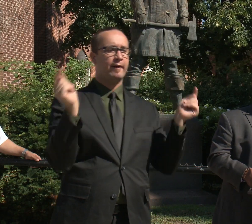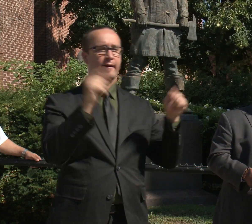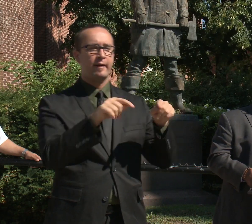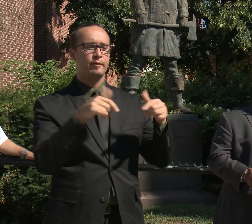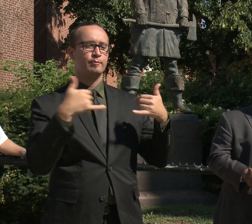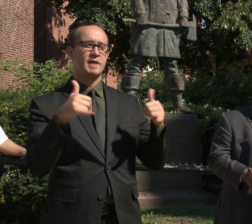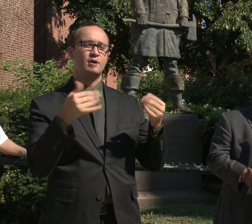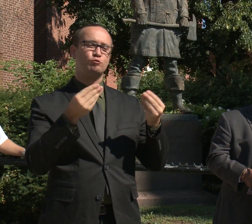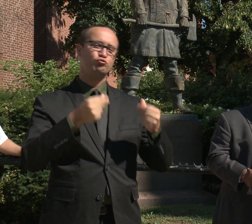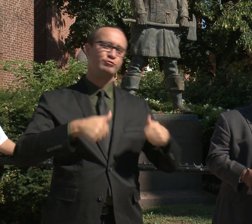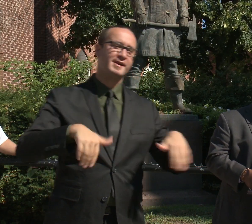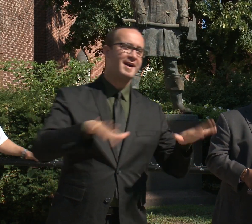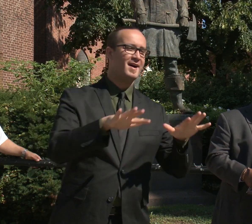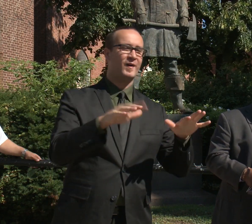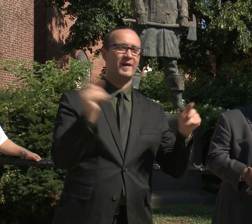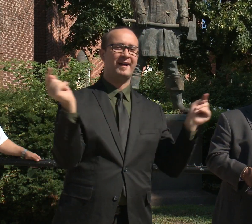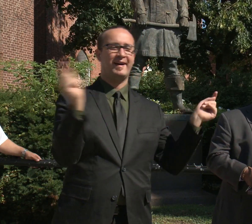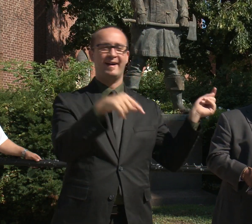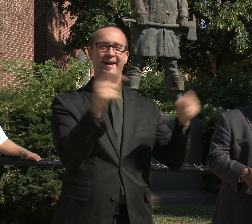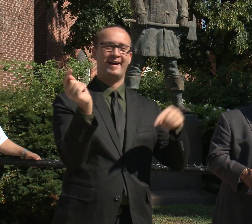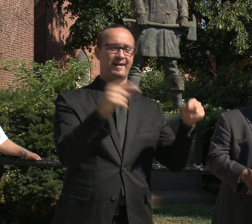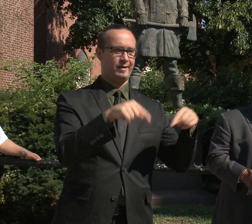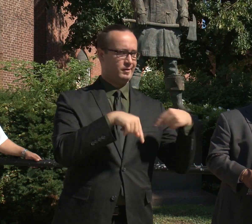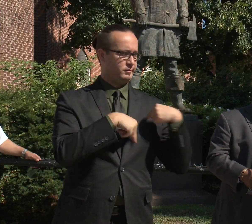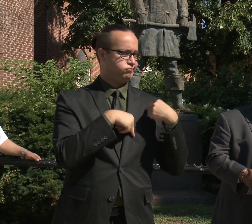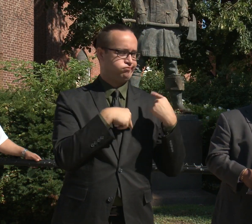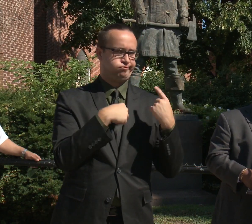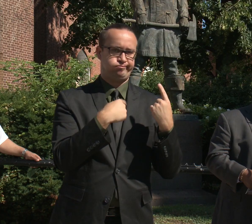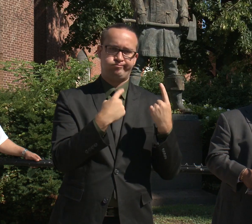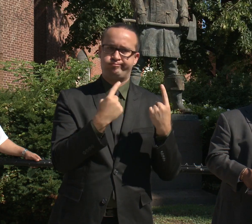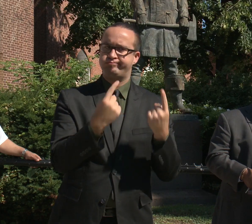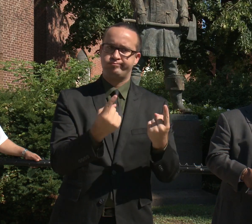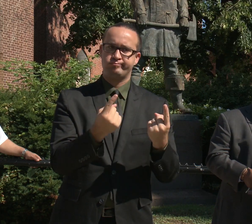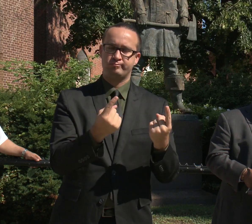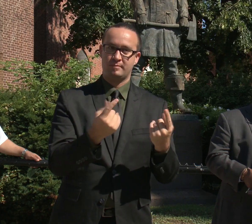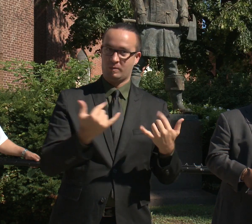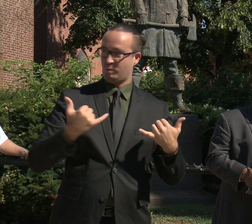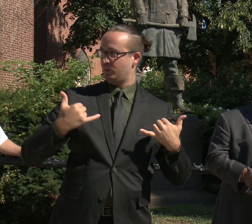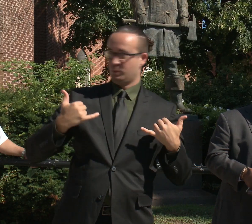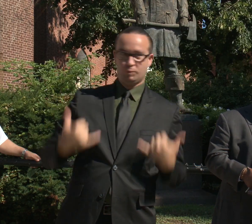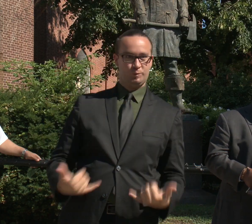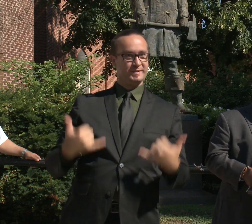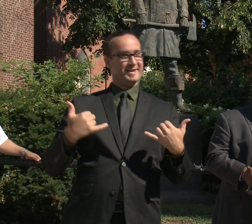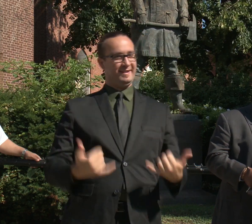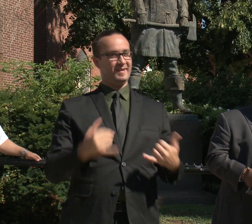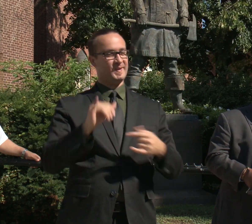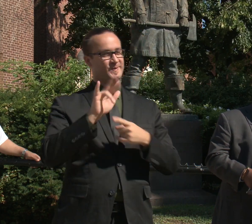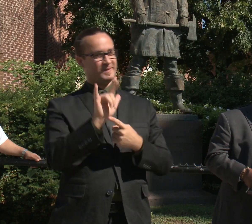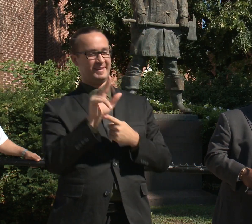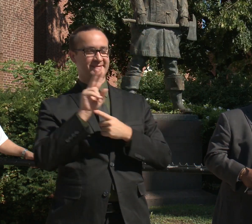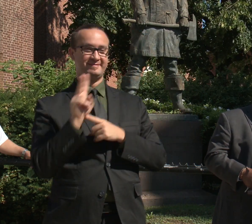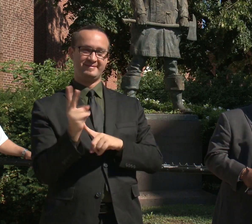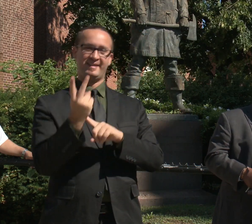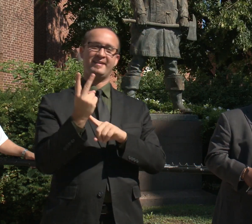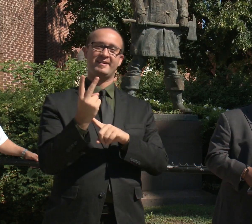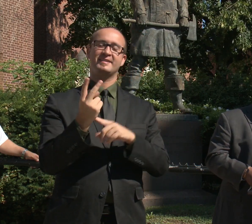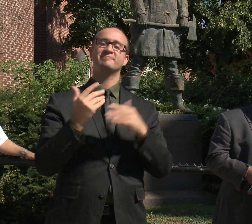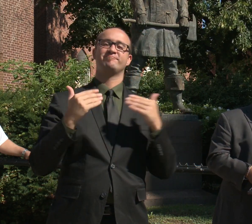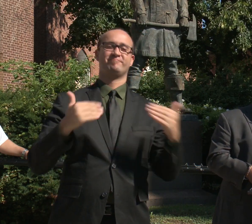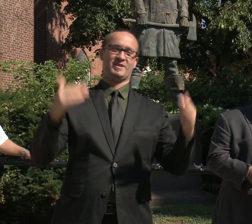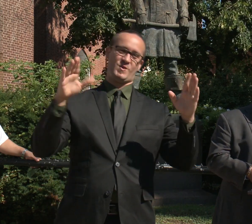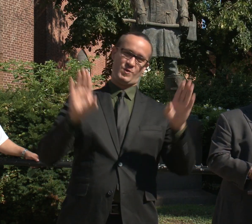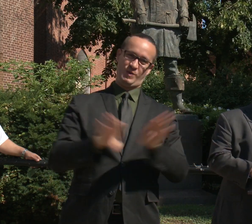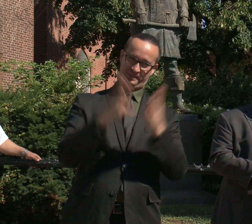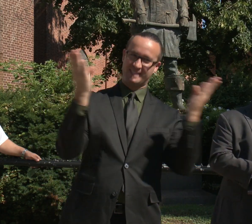use. As of today, Thursday, July the 2nd, Baltimore City Recreation and Parks will readily restore with modification and